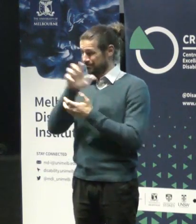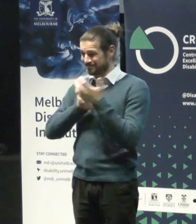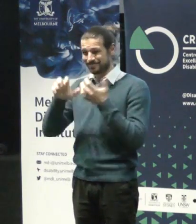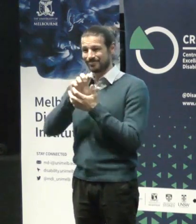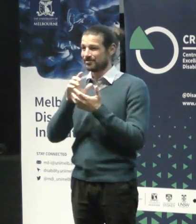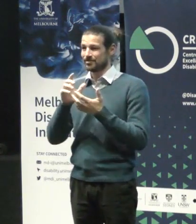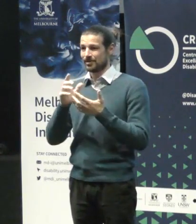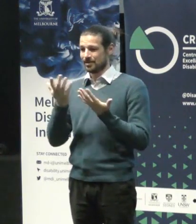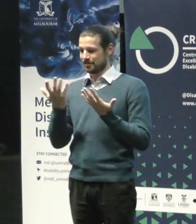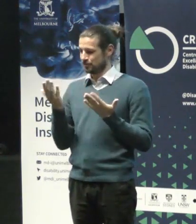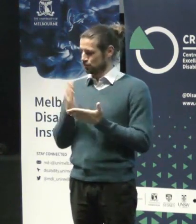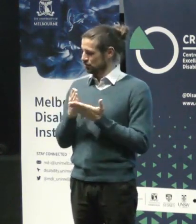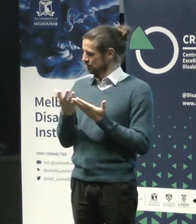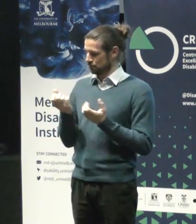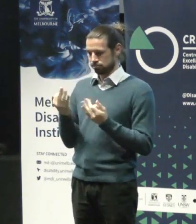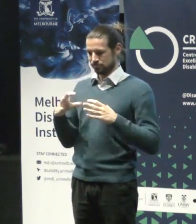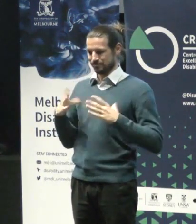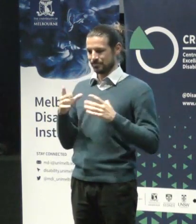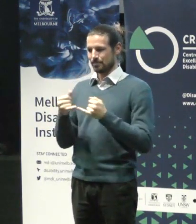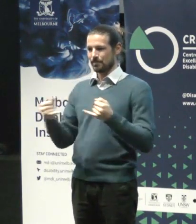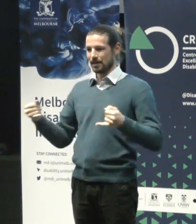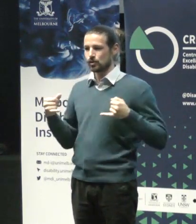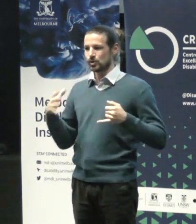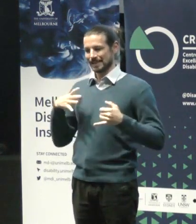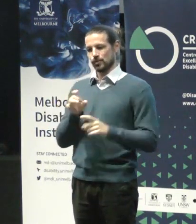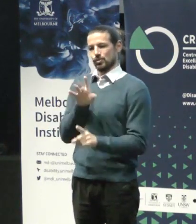has no boundaries built in.